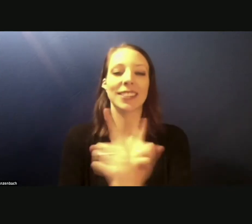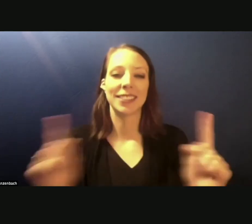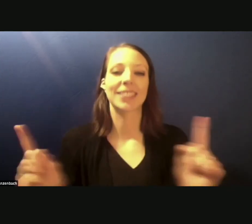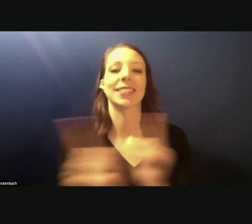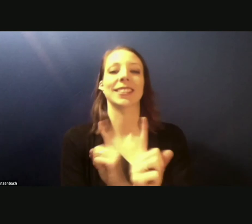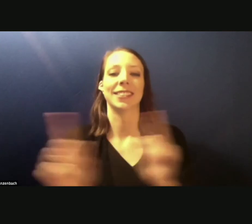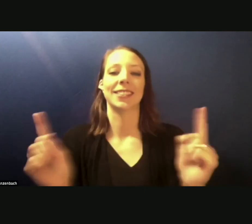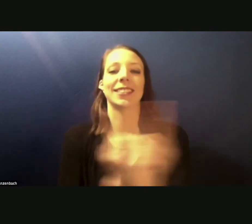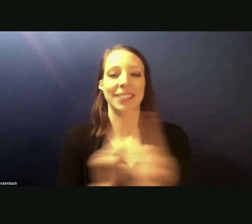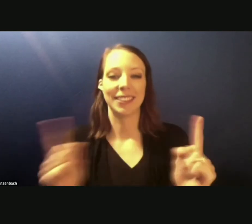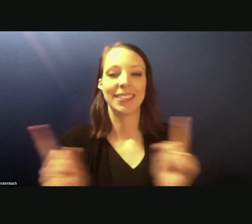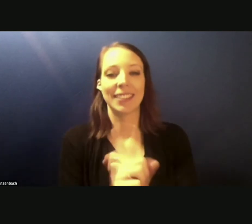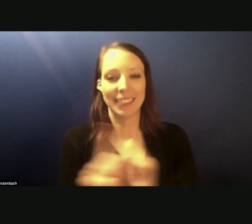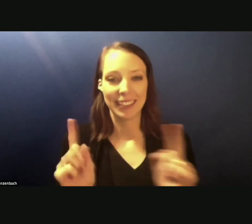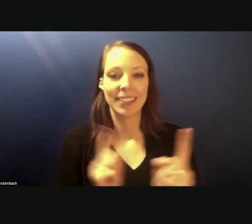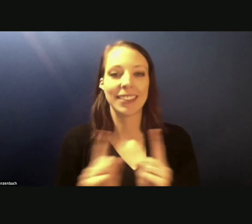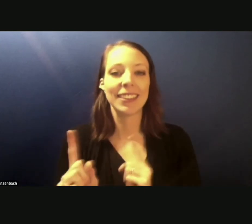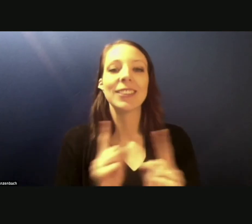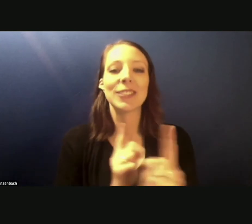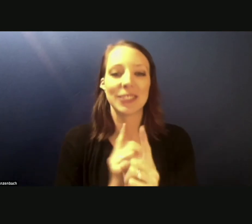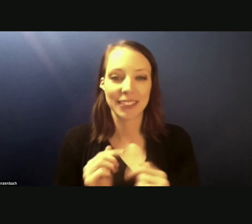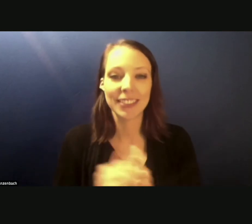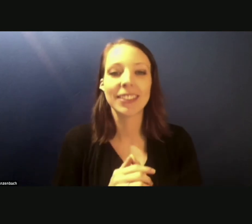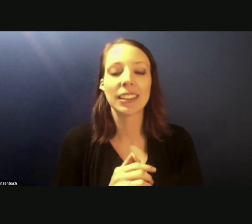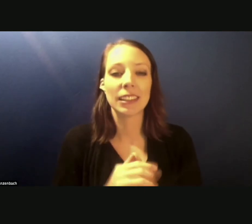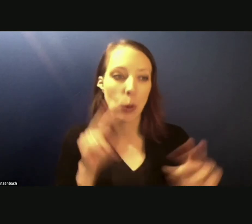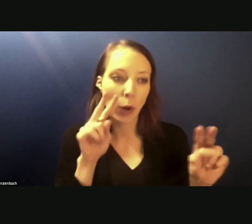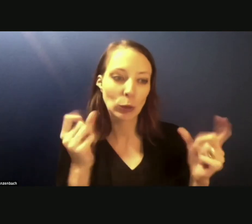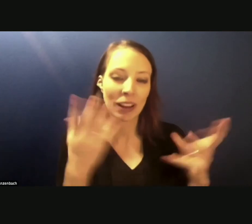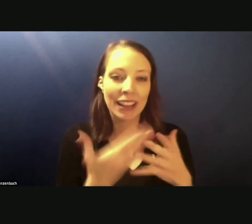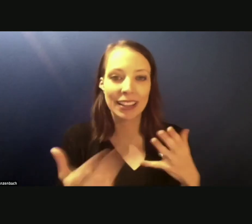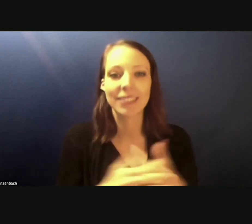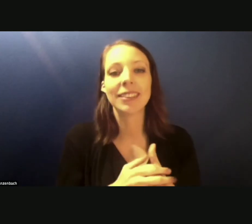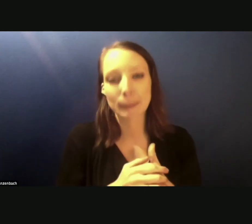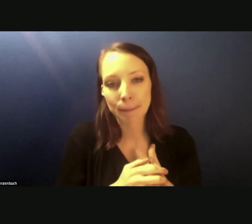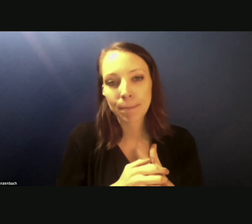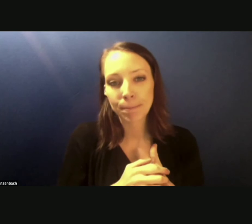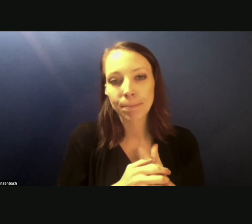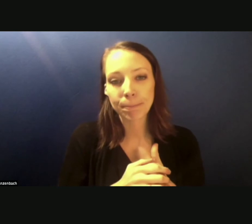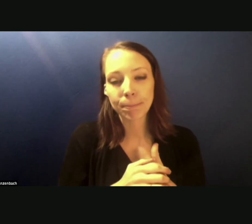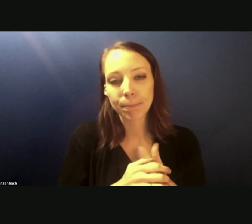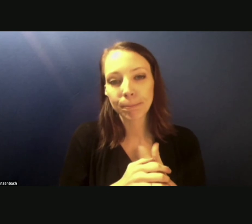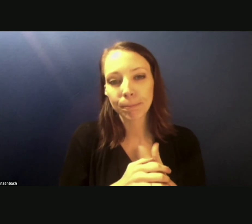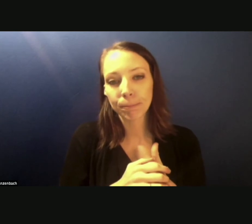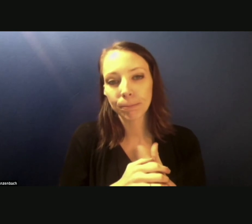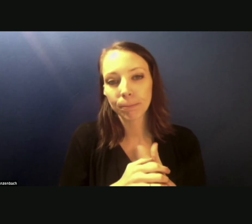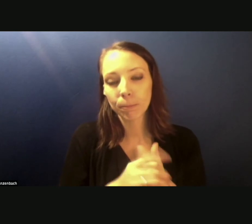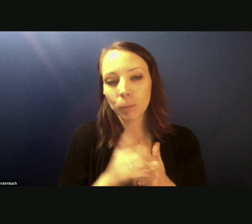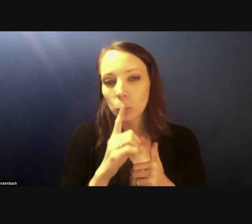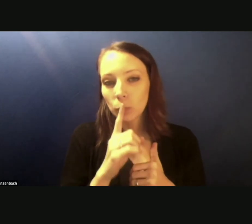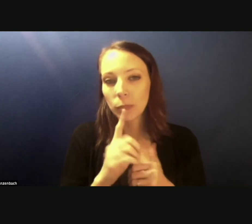eye on everything. You had so many different things we had to keep an eye on. So I think, even though it was like